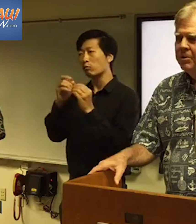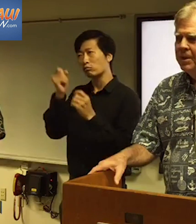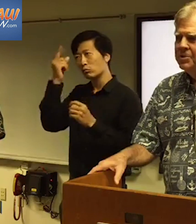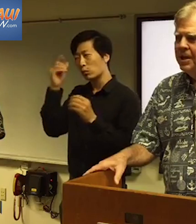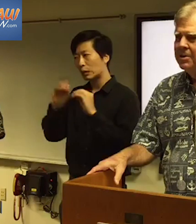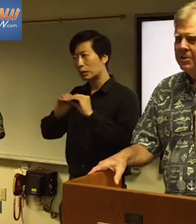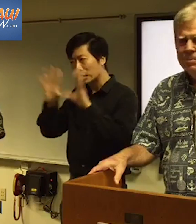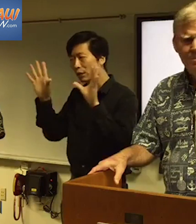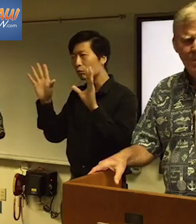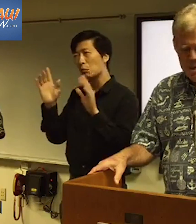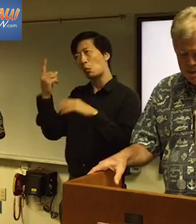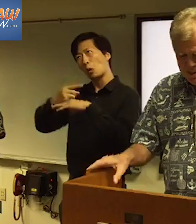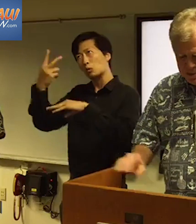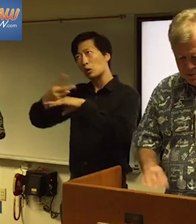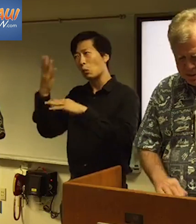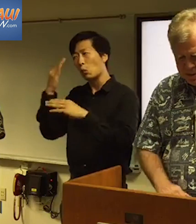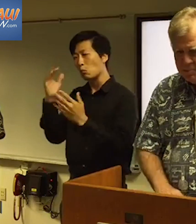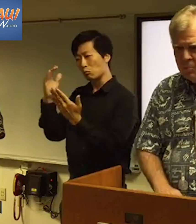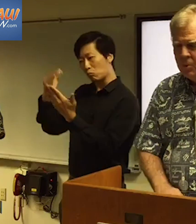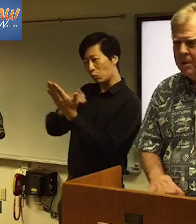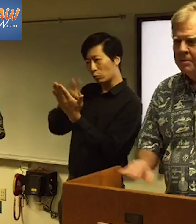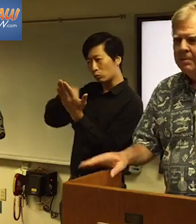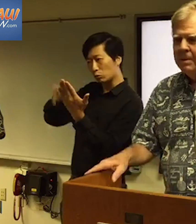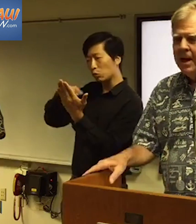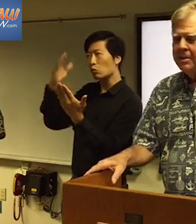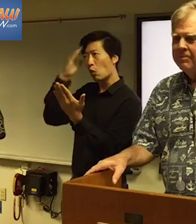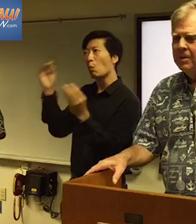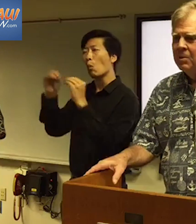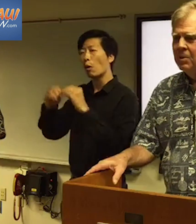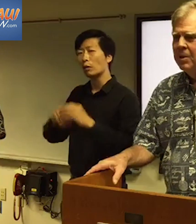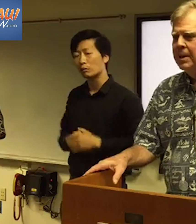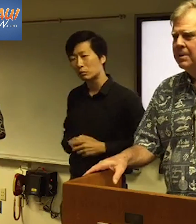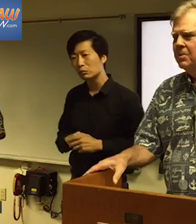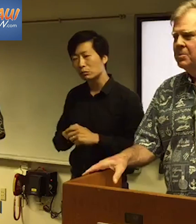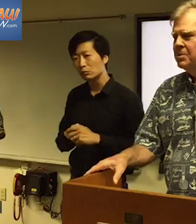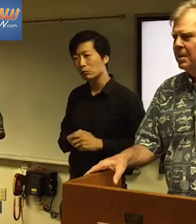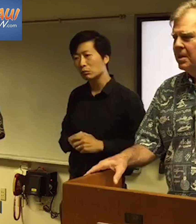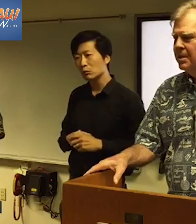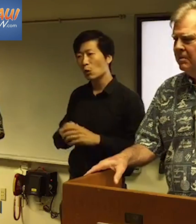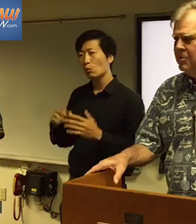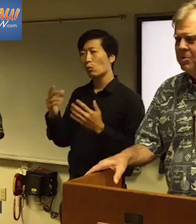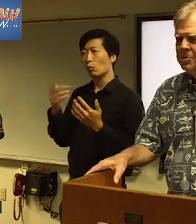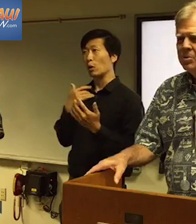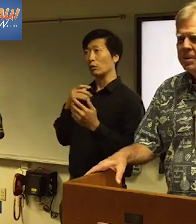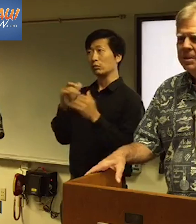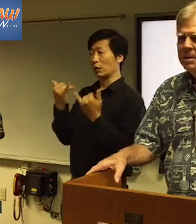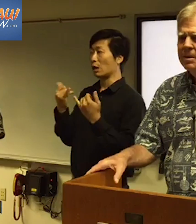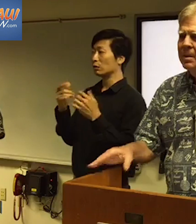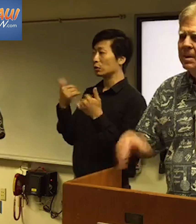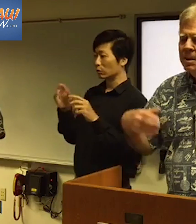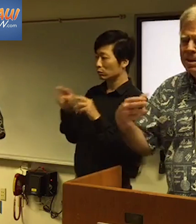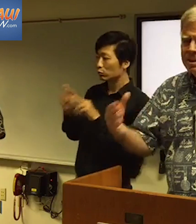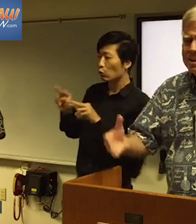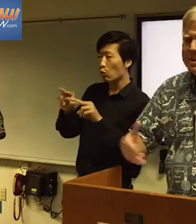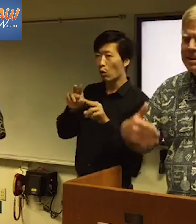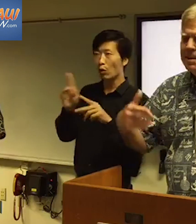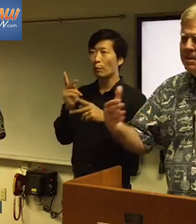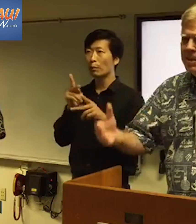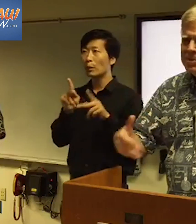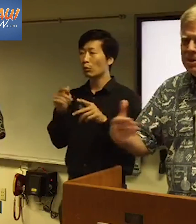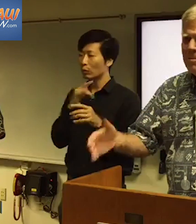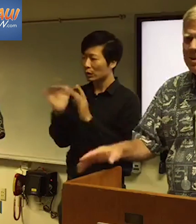28th, and in Hilo, Hawaii, February 29th. So we are working with the CDC and federal